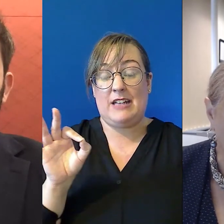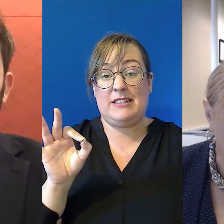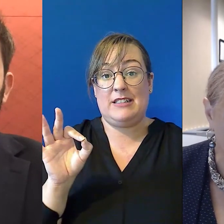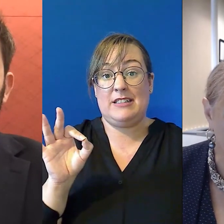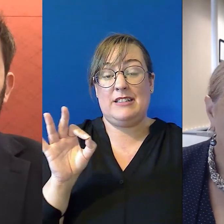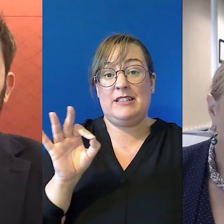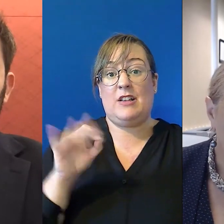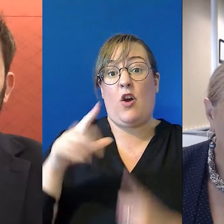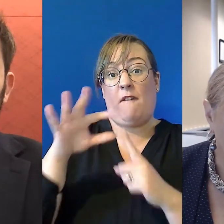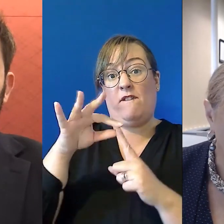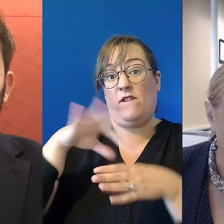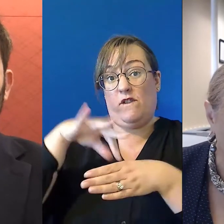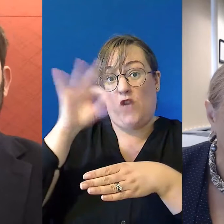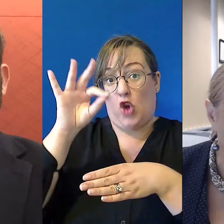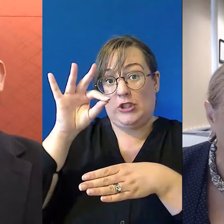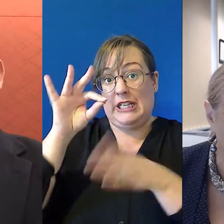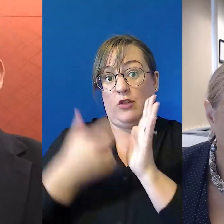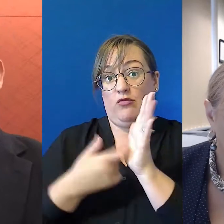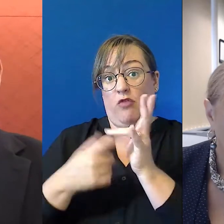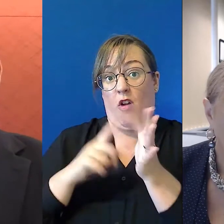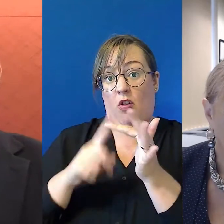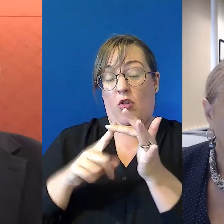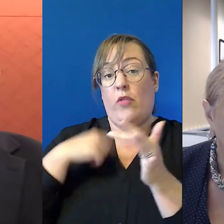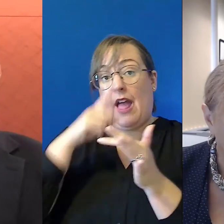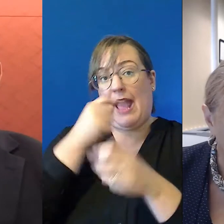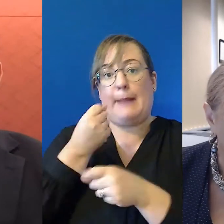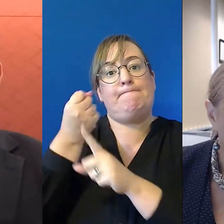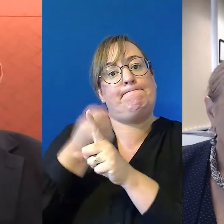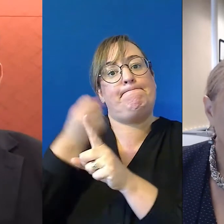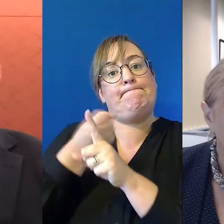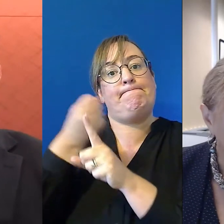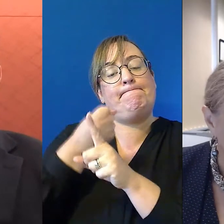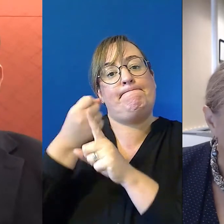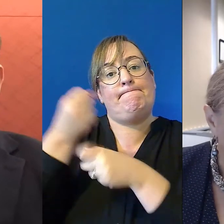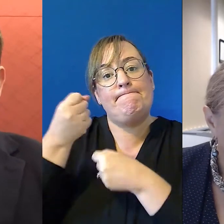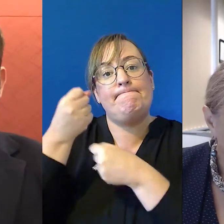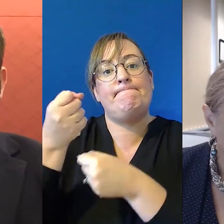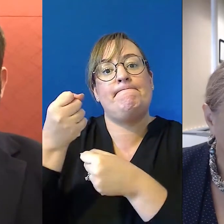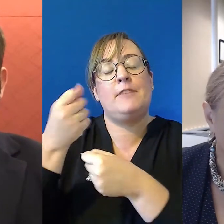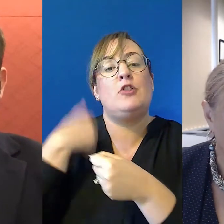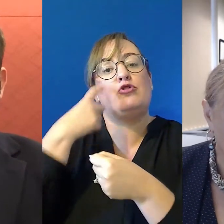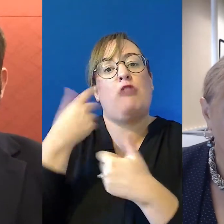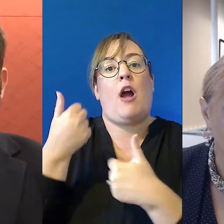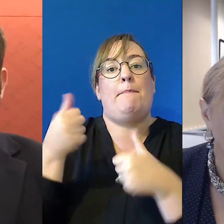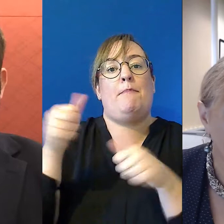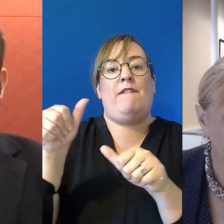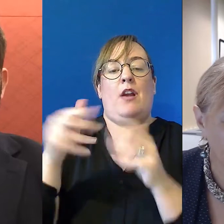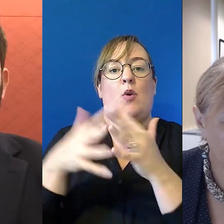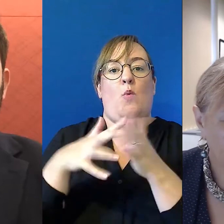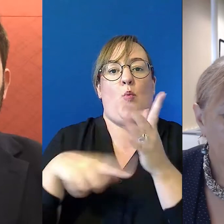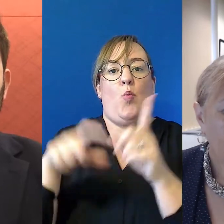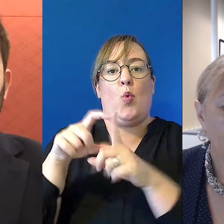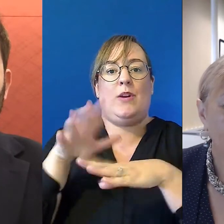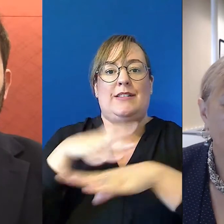of voters to petition for a poll to prevent a Māori ward being